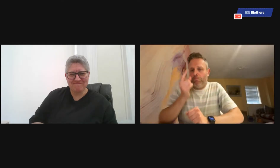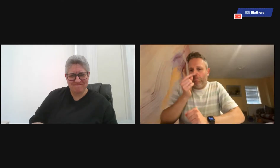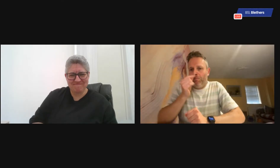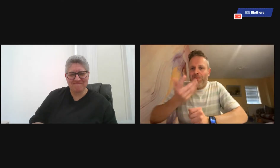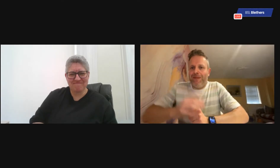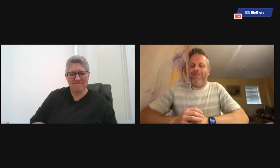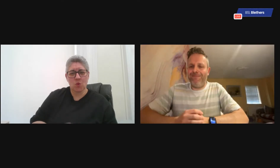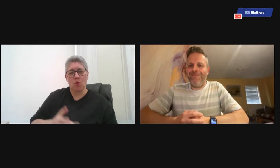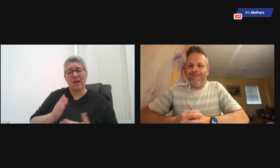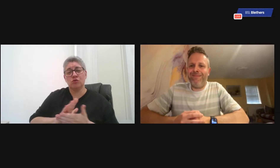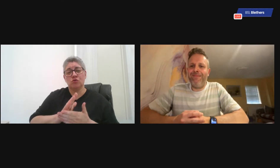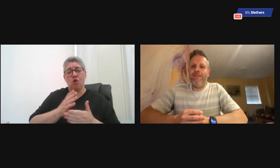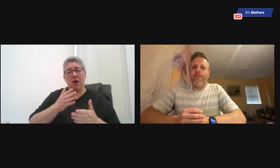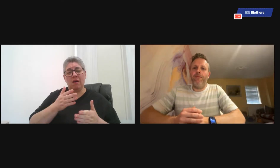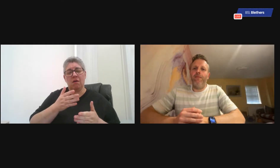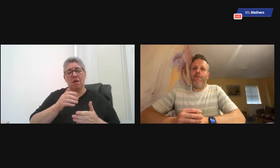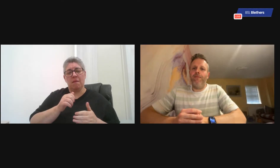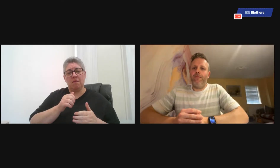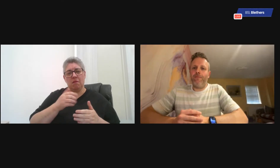happy to foster until I retire.